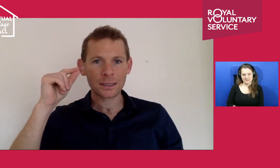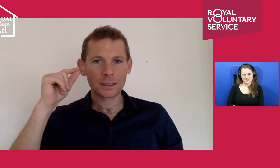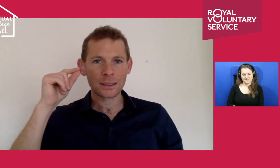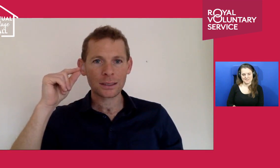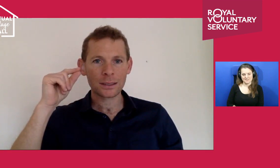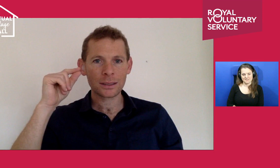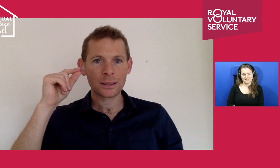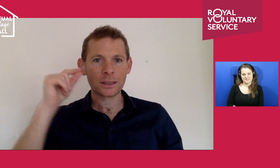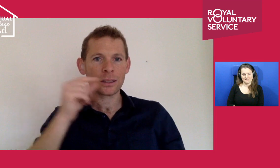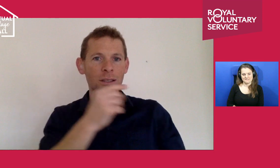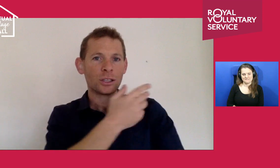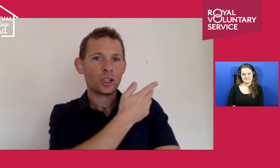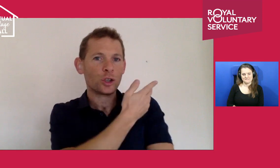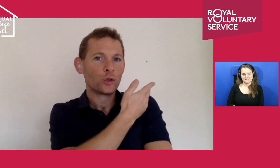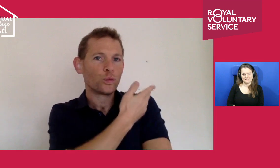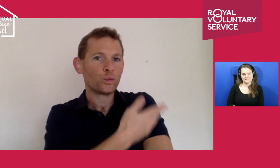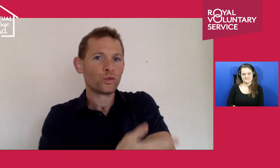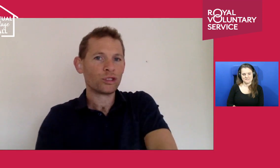pink,